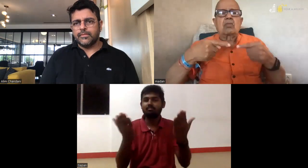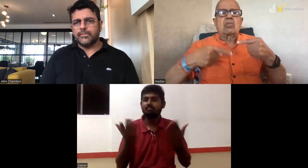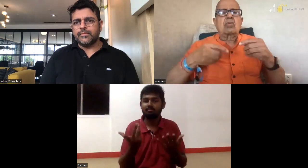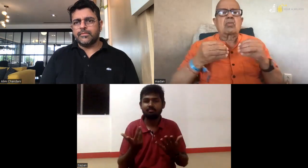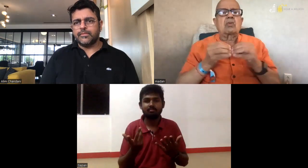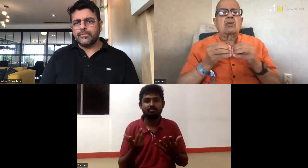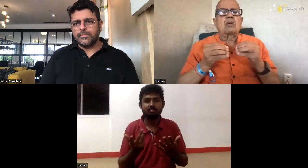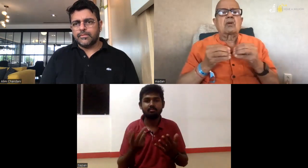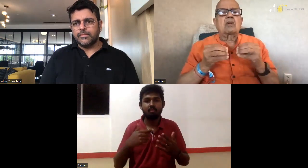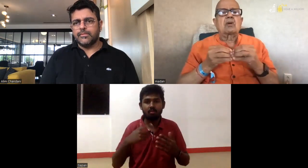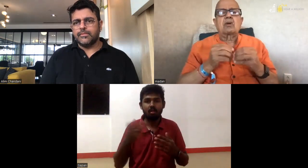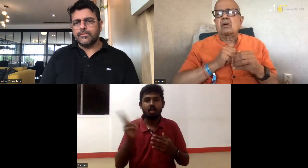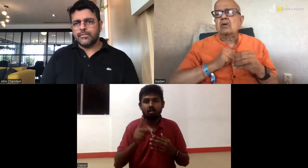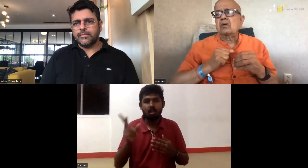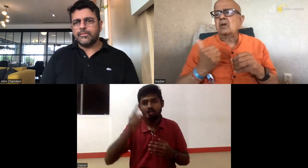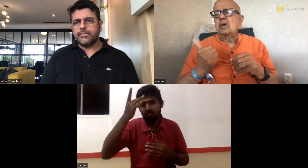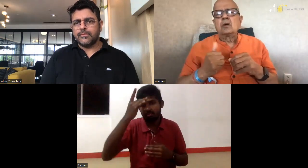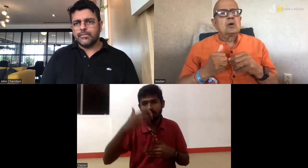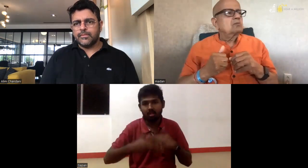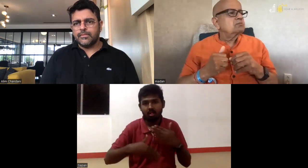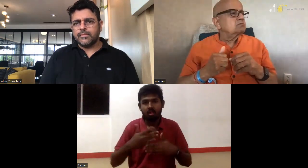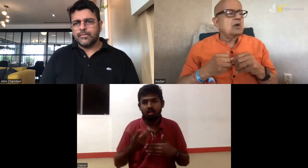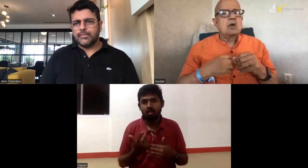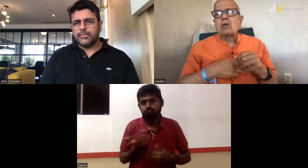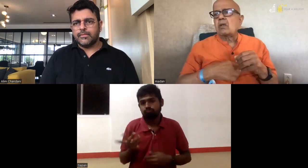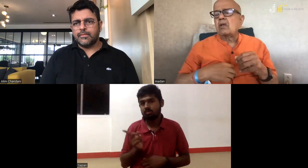That's how we can go ahead and work better.